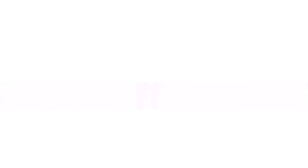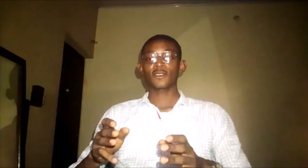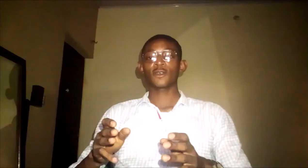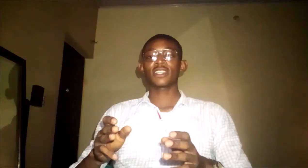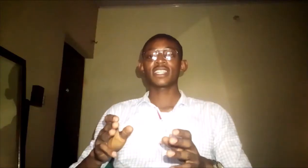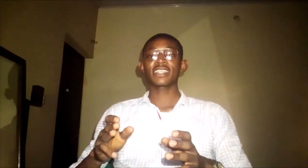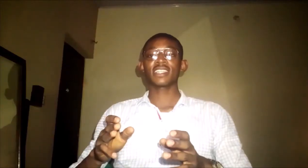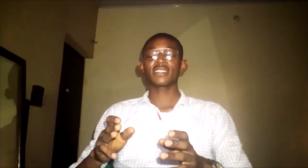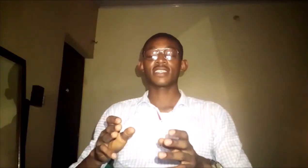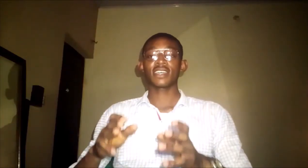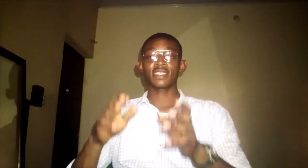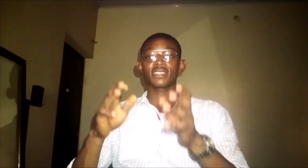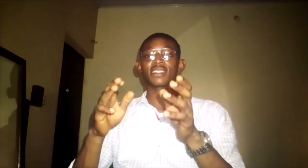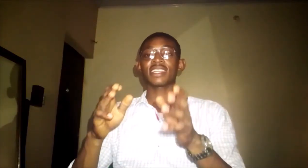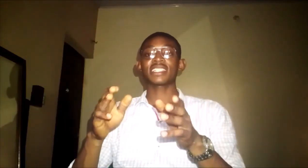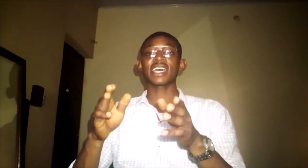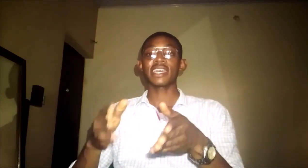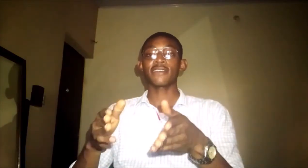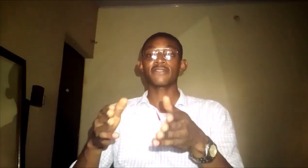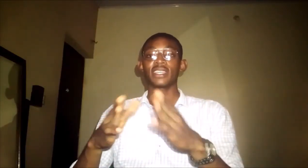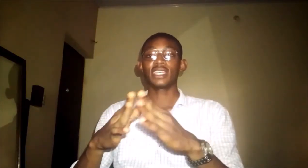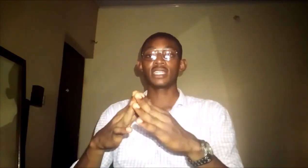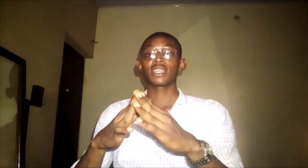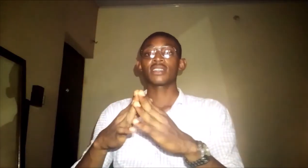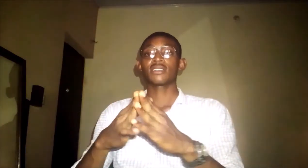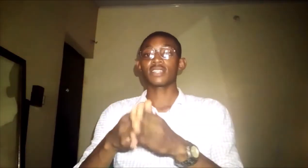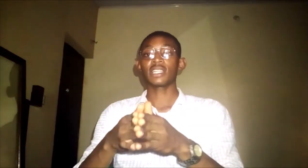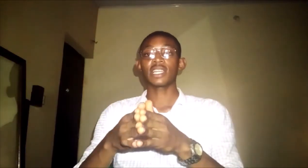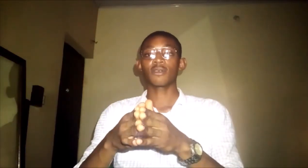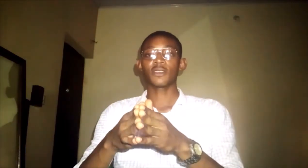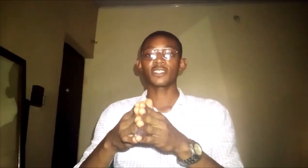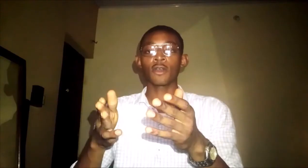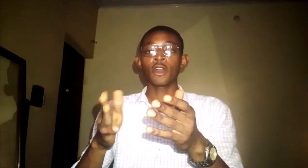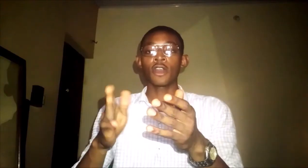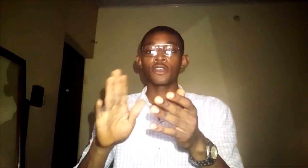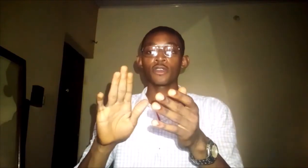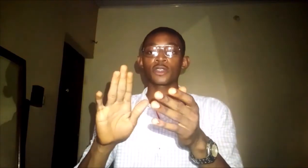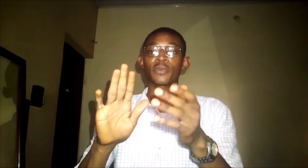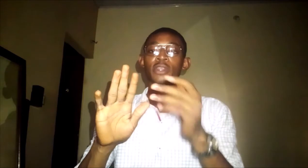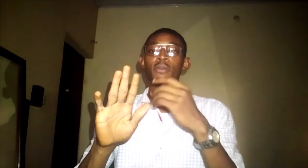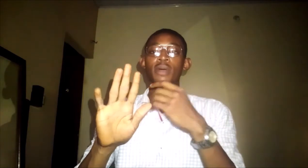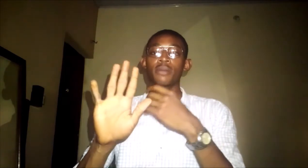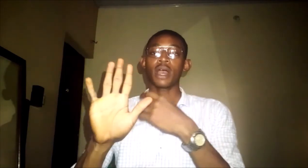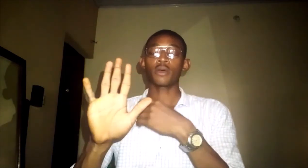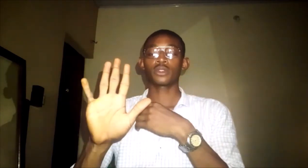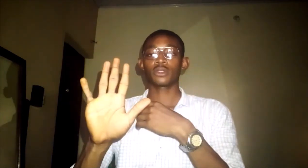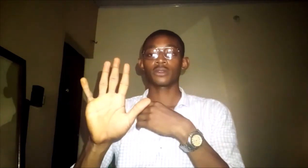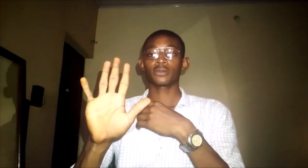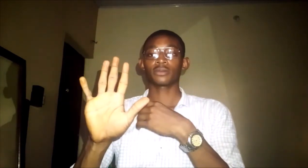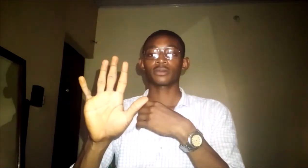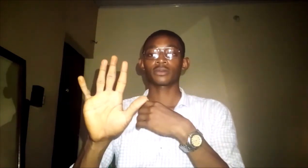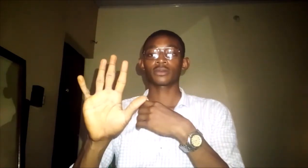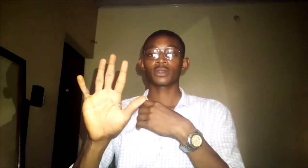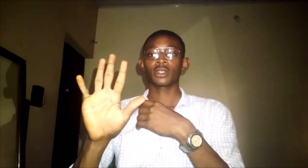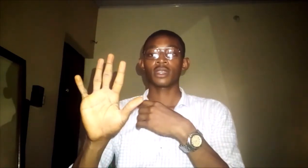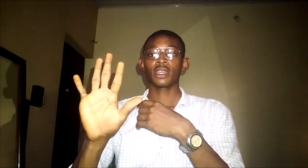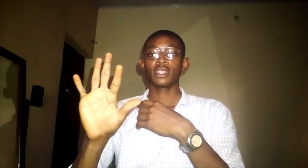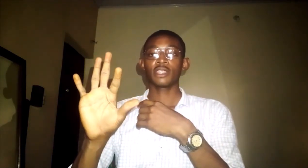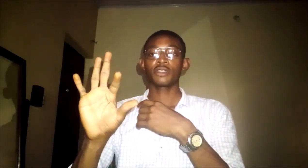So the next letter is letter F in sign language. So you spread your palm out, then you take